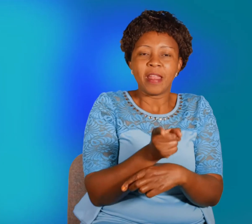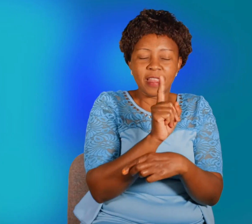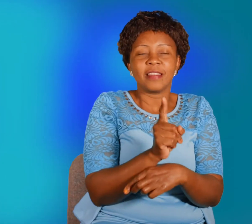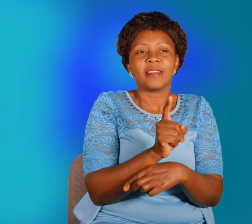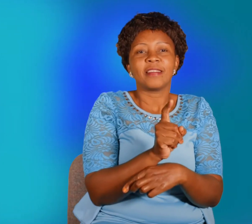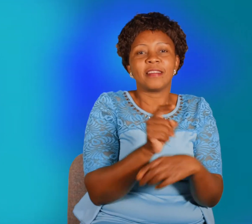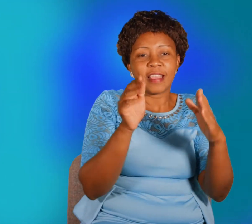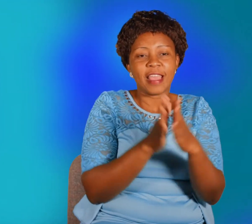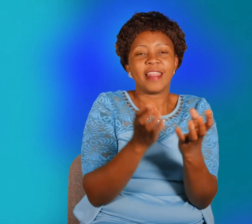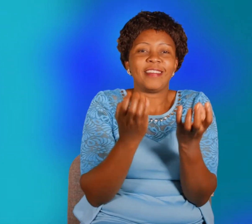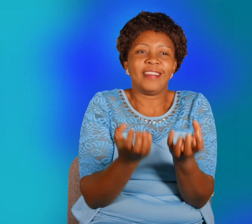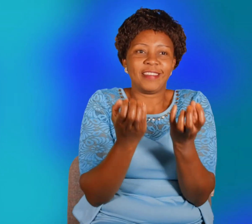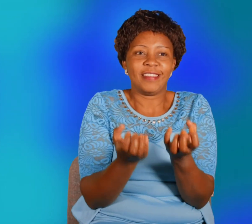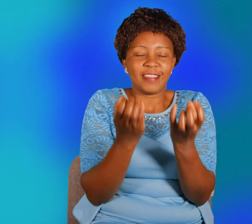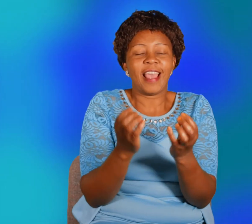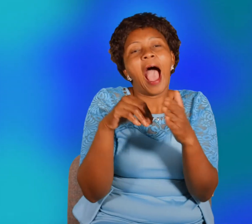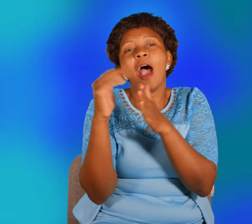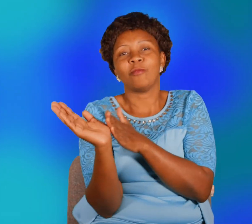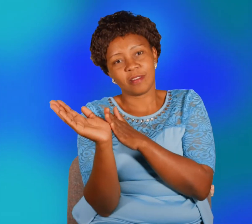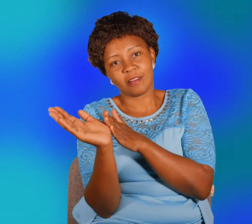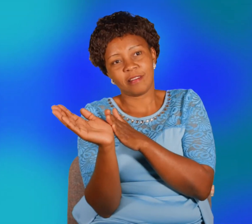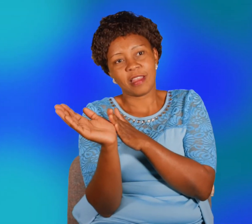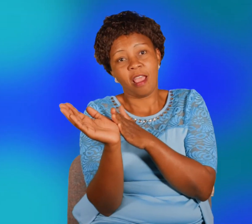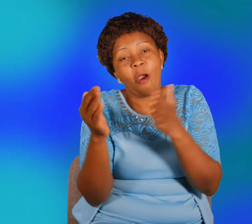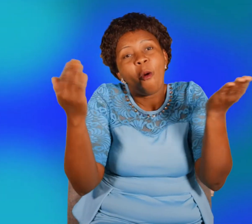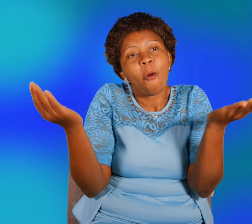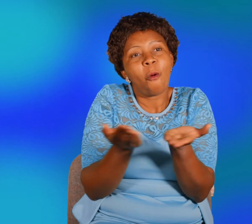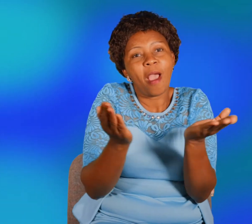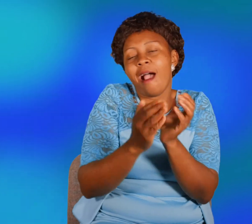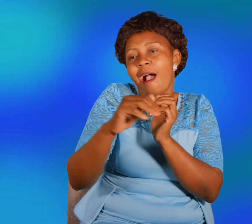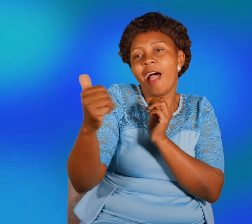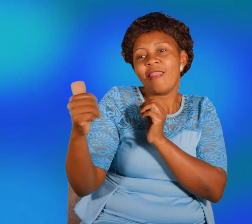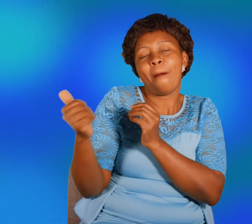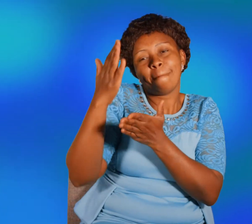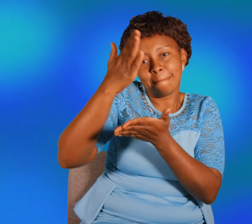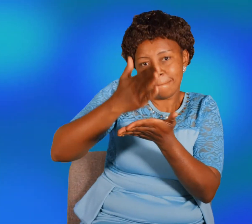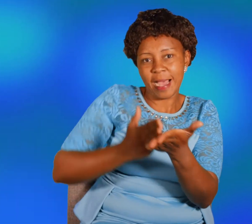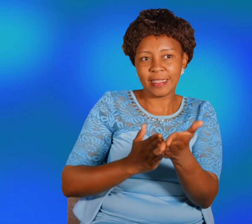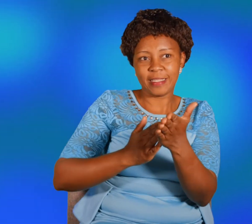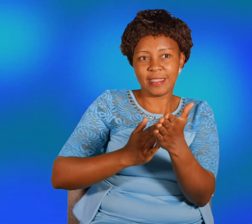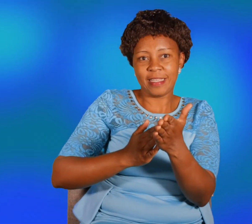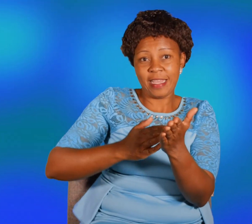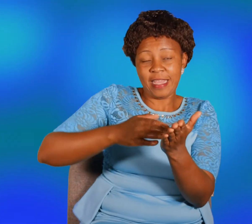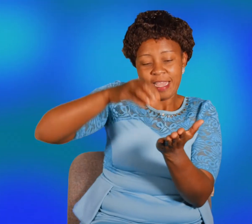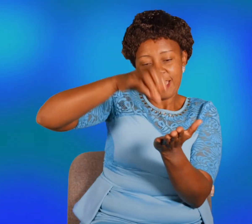The penis and the testes are located outside, whereas the rest of the parts are